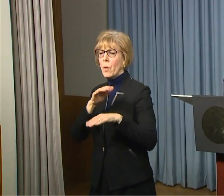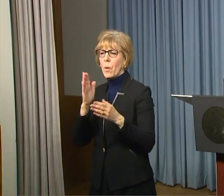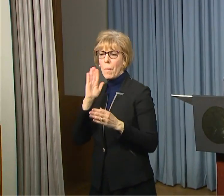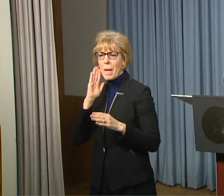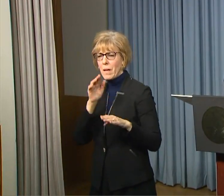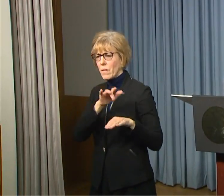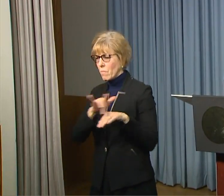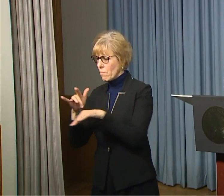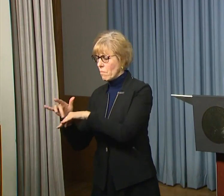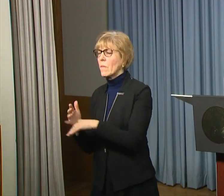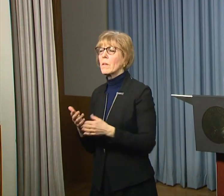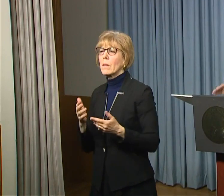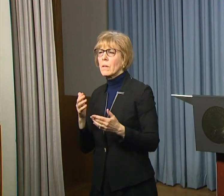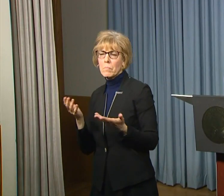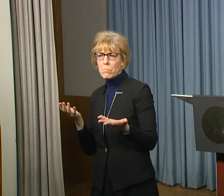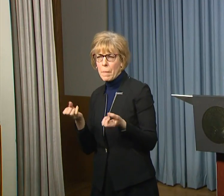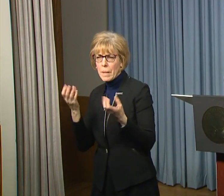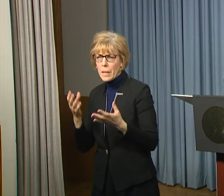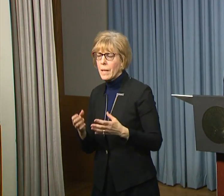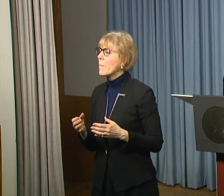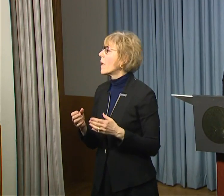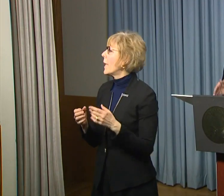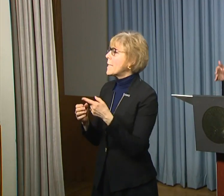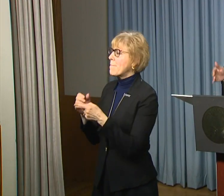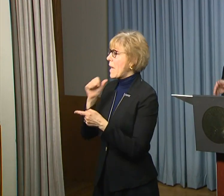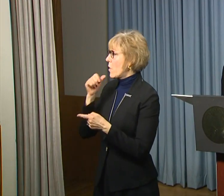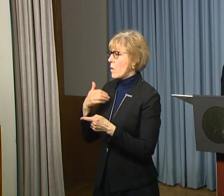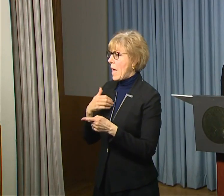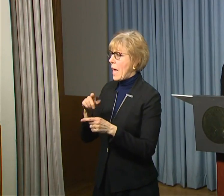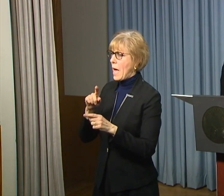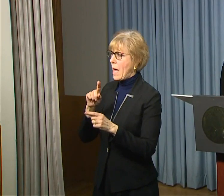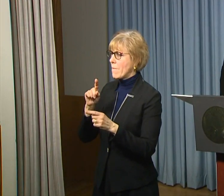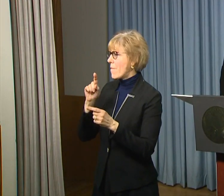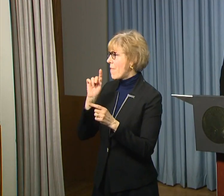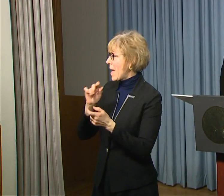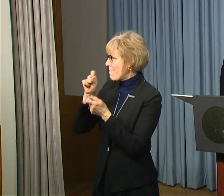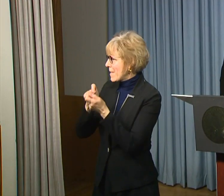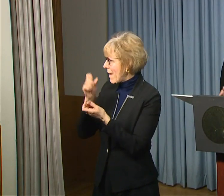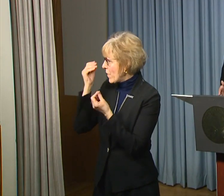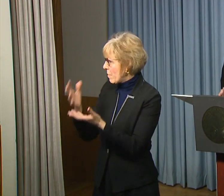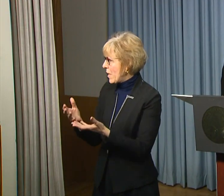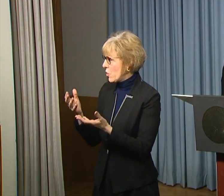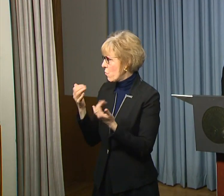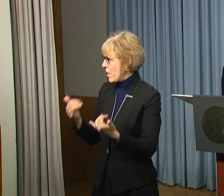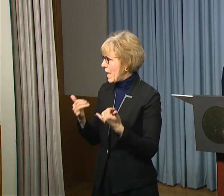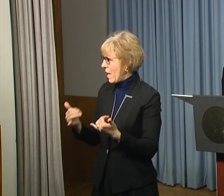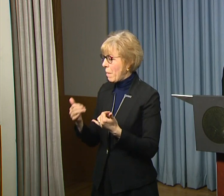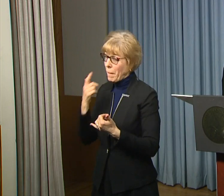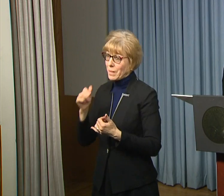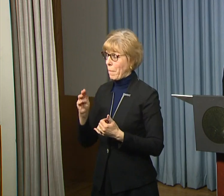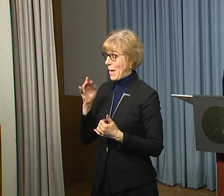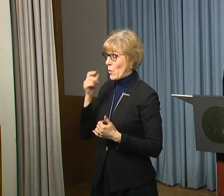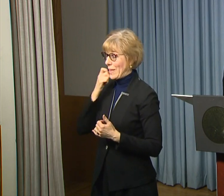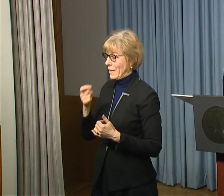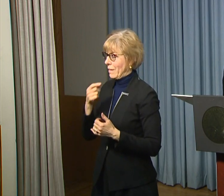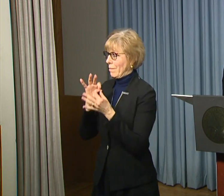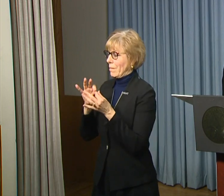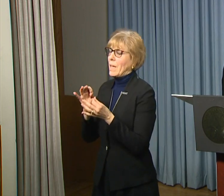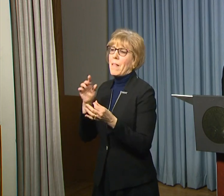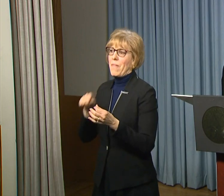Well, I don't have the data on that real time because, to the mayor's point, this situation is